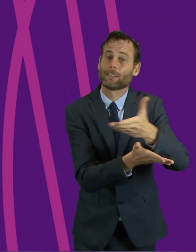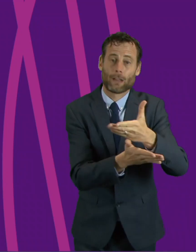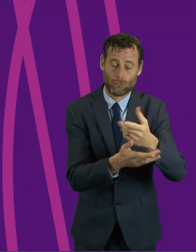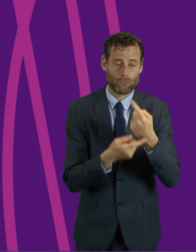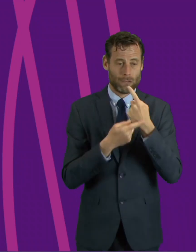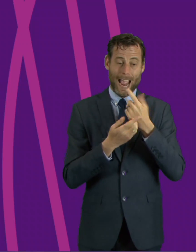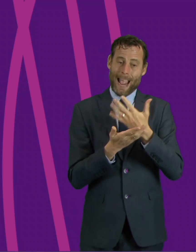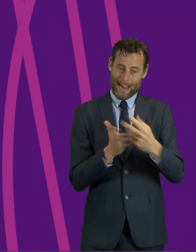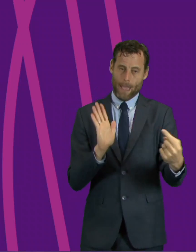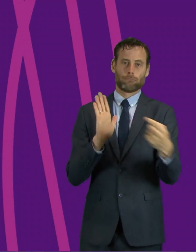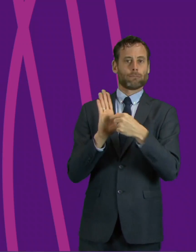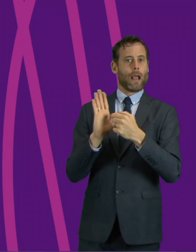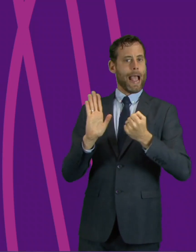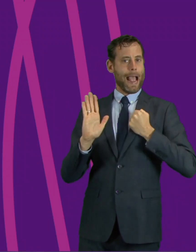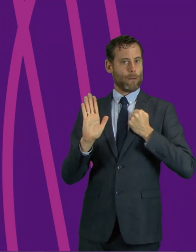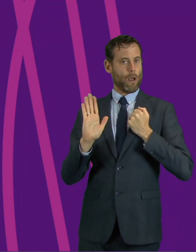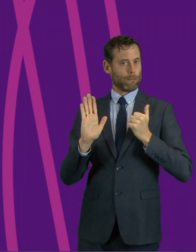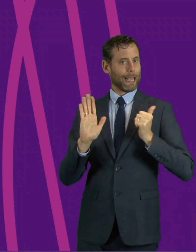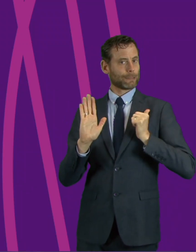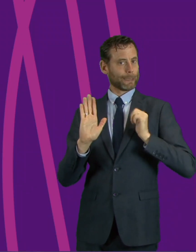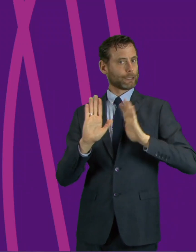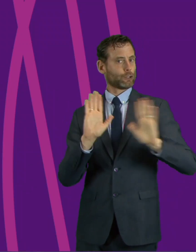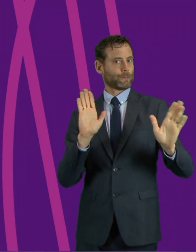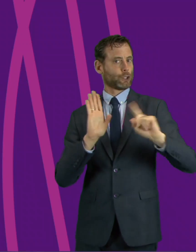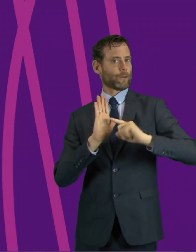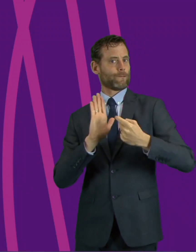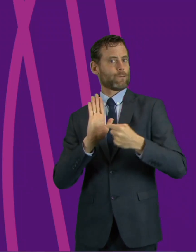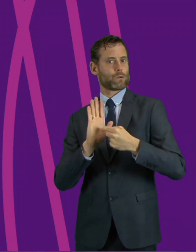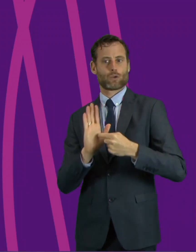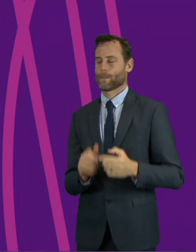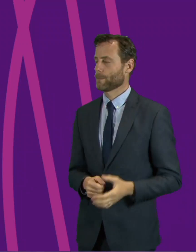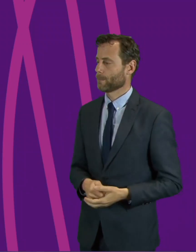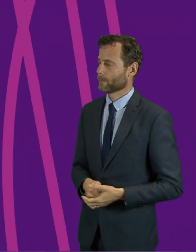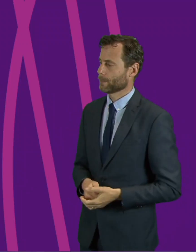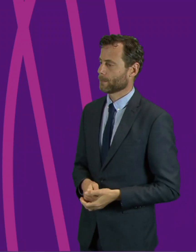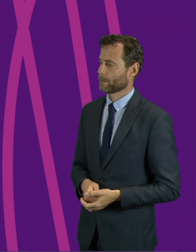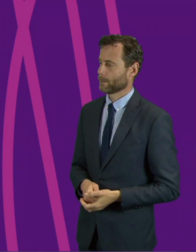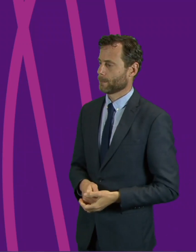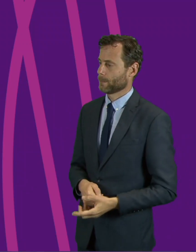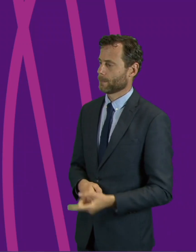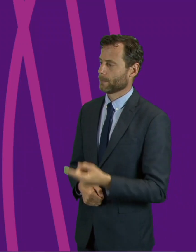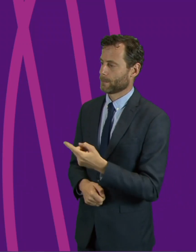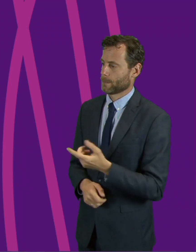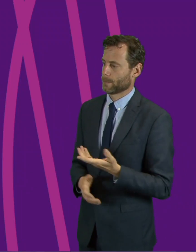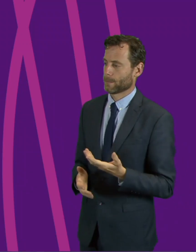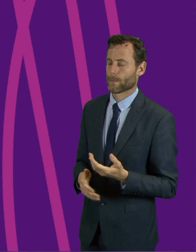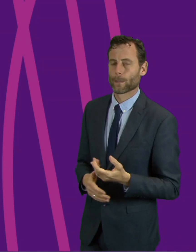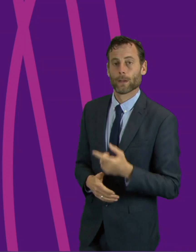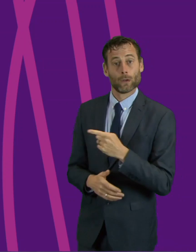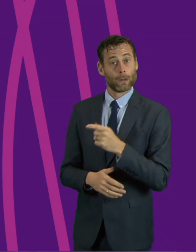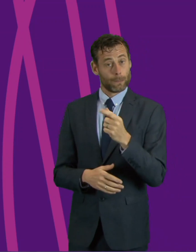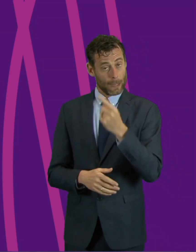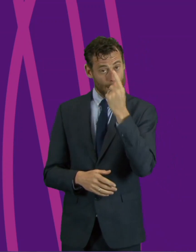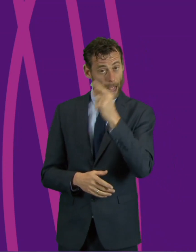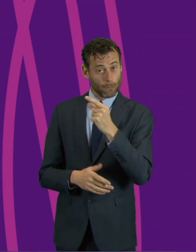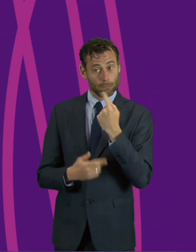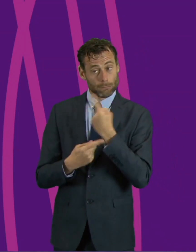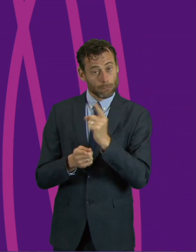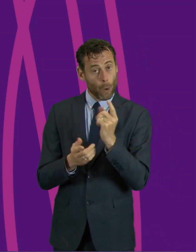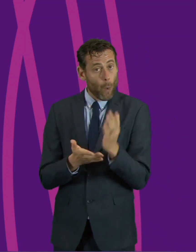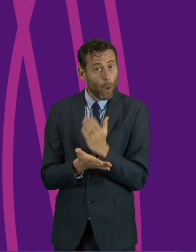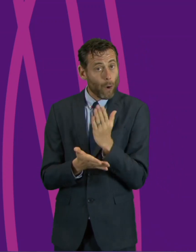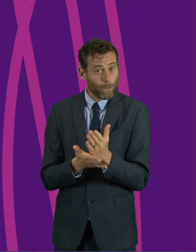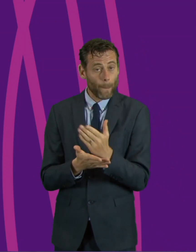Daniel Johnson. Maurice Corrie. Presiding Officer, could the First Minister confirm that outpatients who have consultants' appointments booked involving their